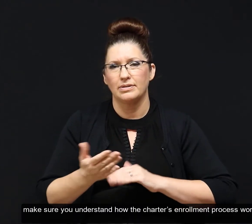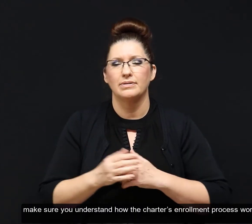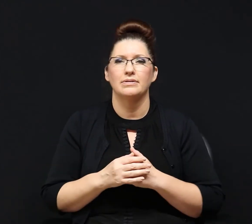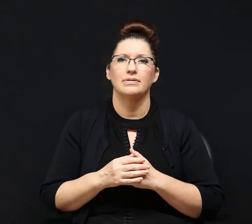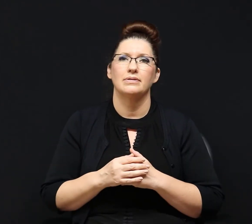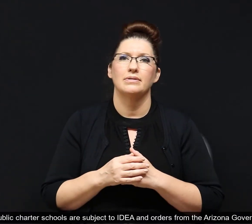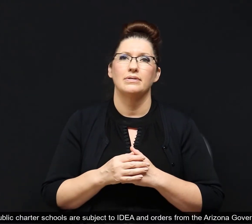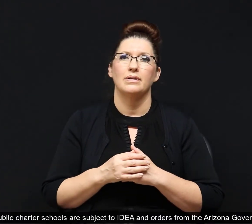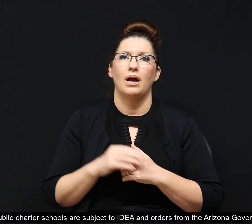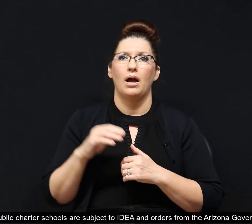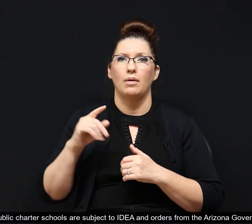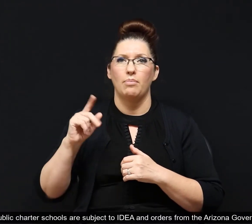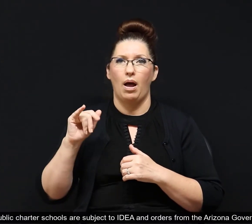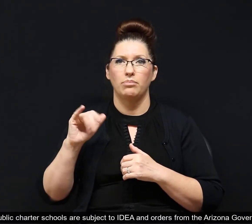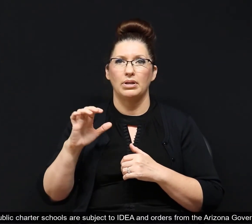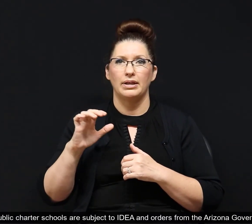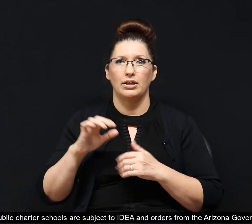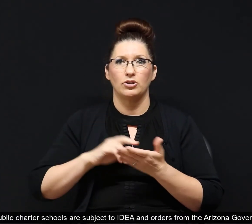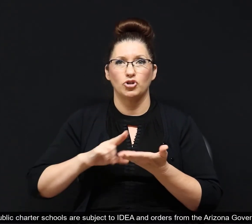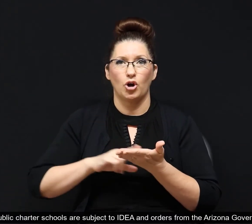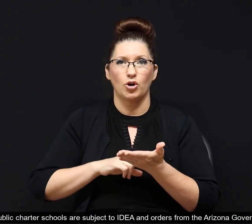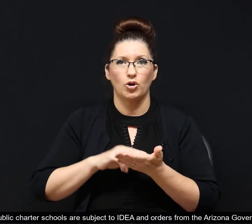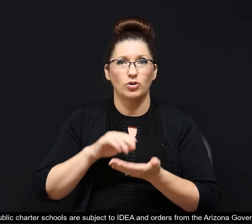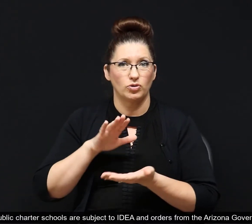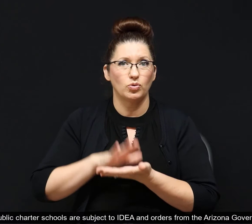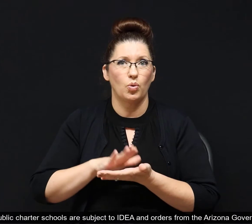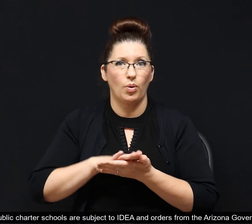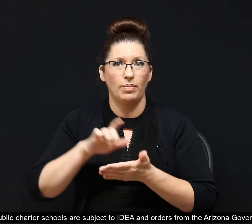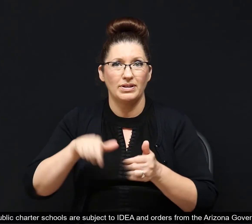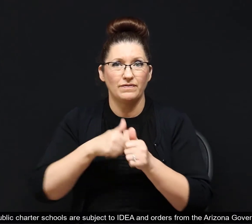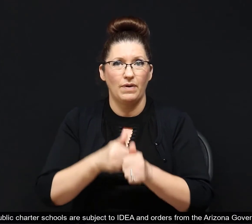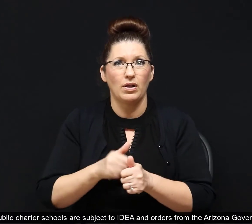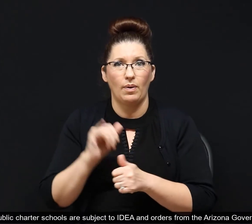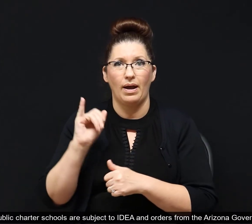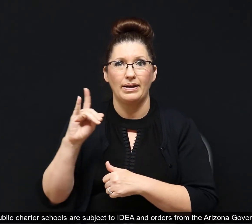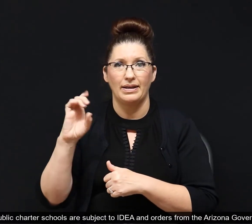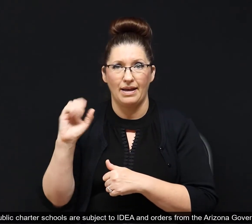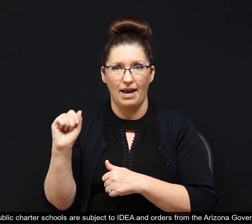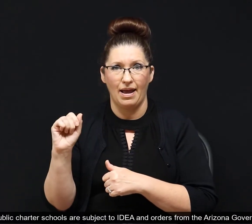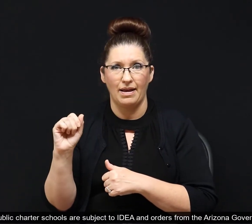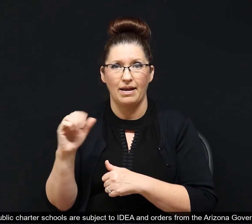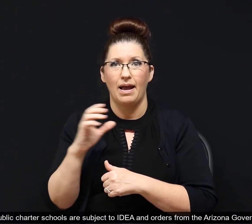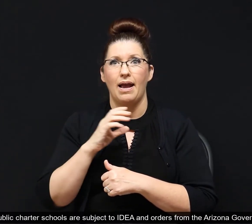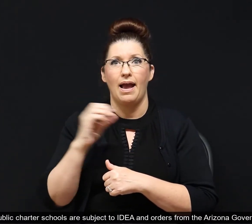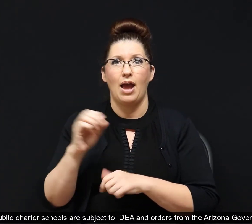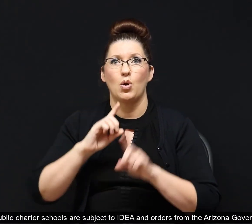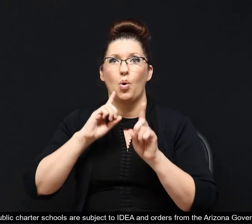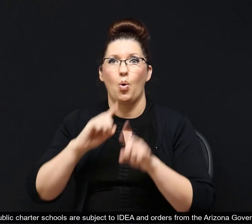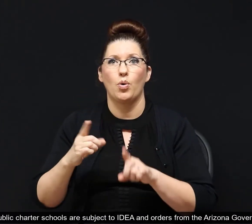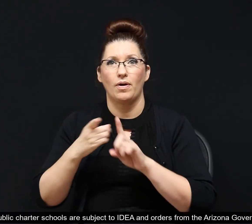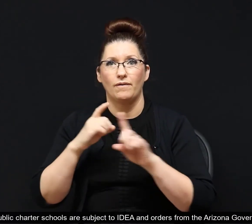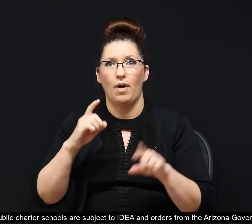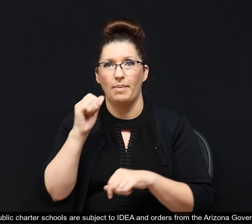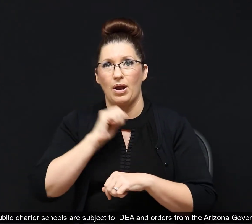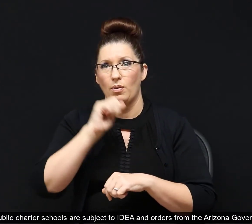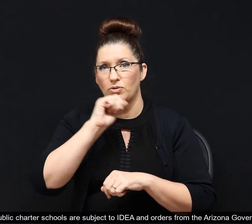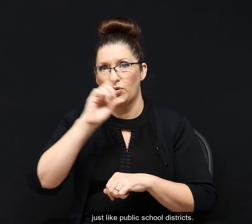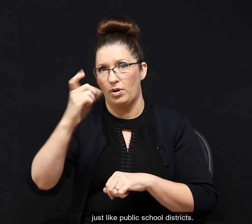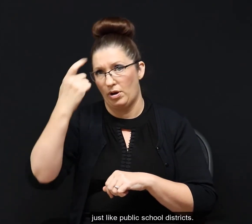works. Public charter schools are subject to IDEA and orders from the Arizona Governor's Office, just like